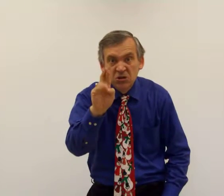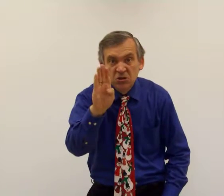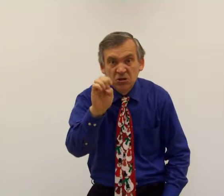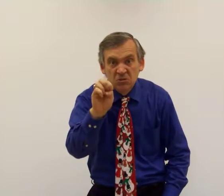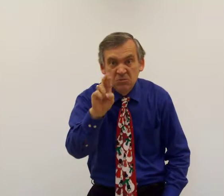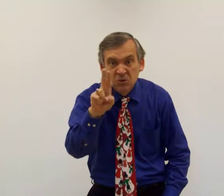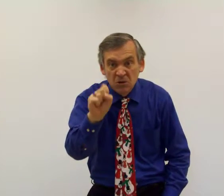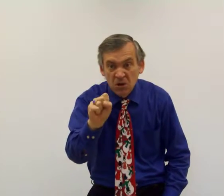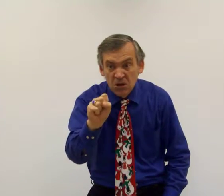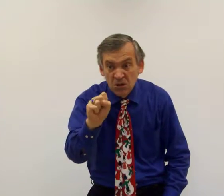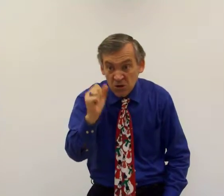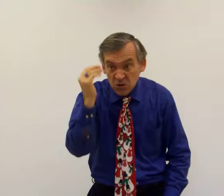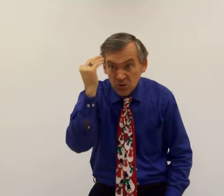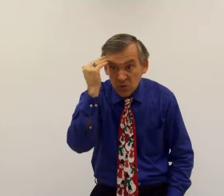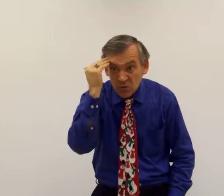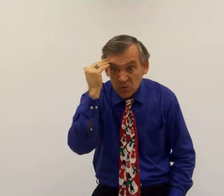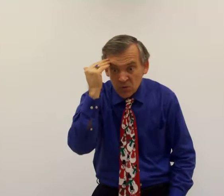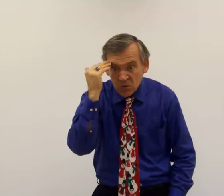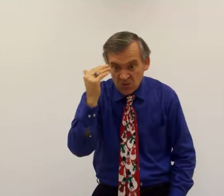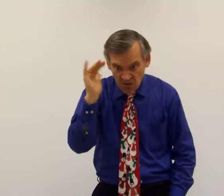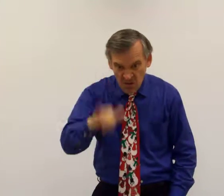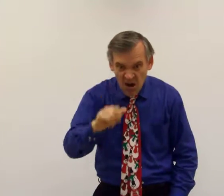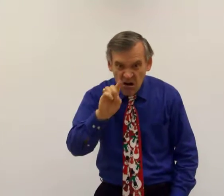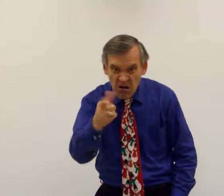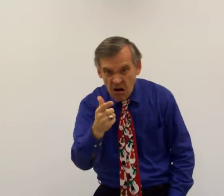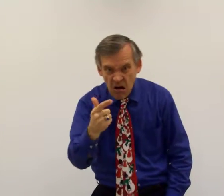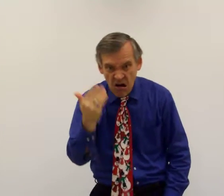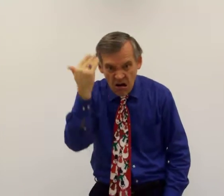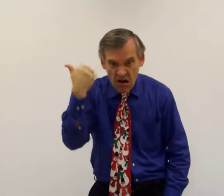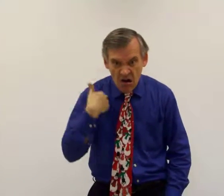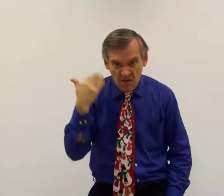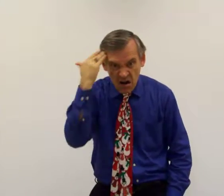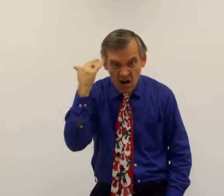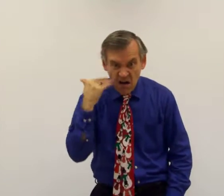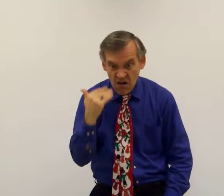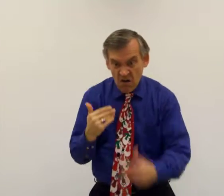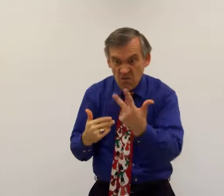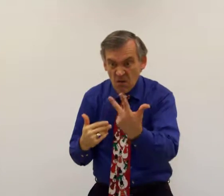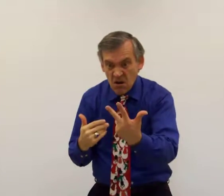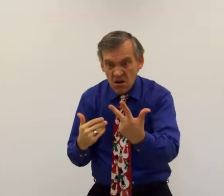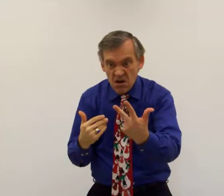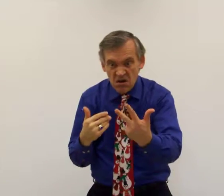stopped full in his tracks and listened motionless